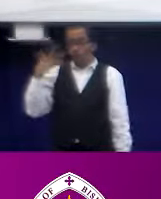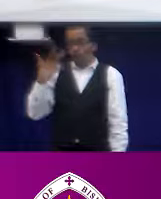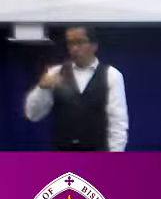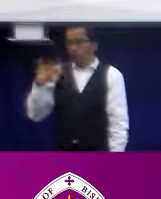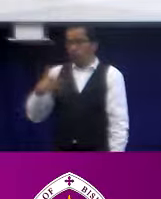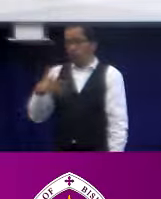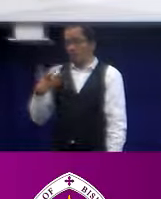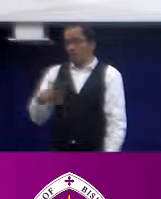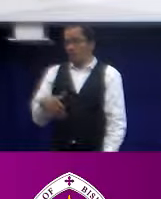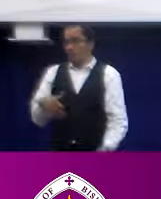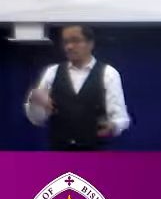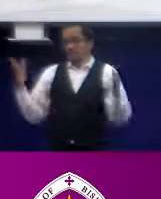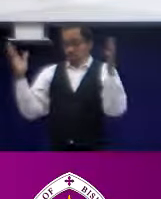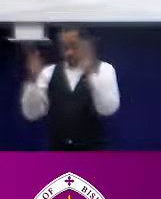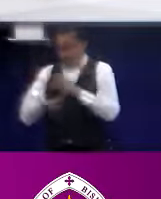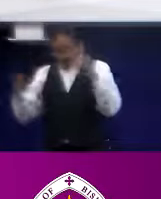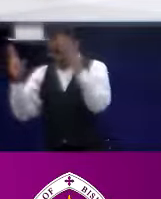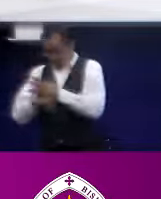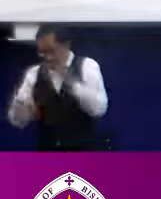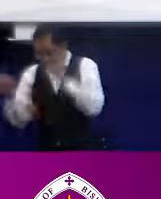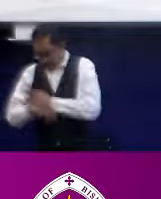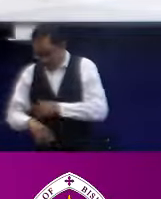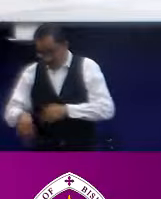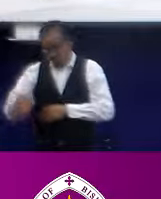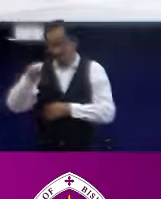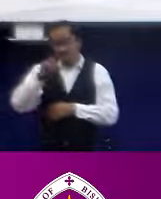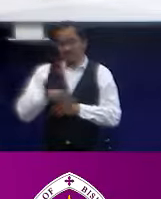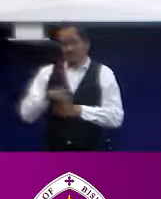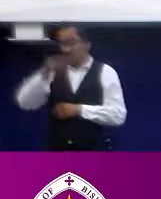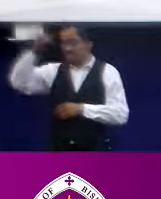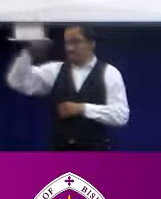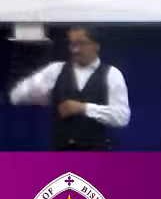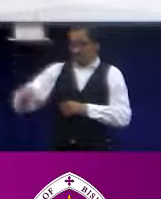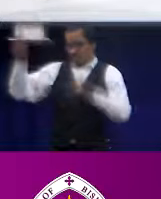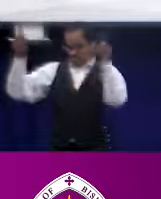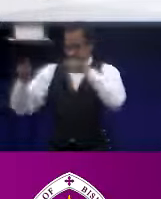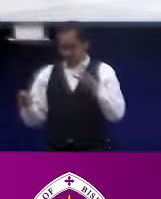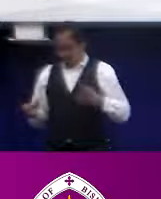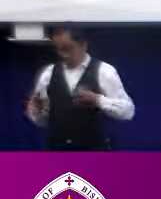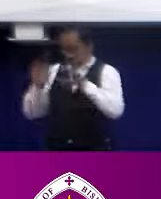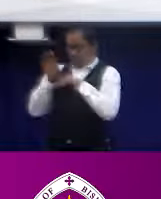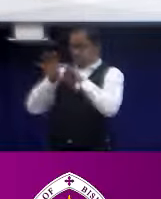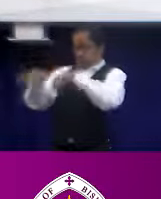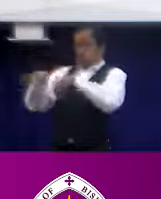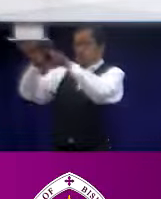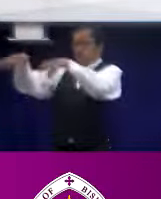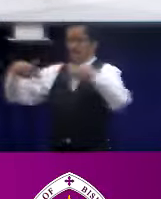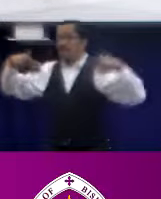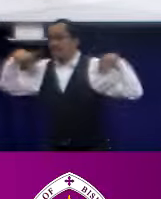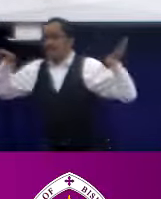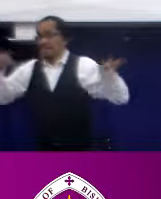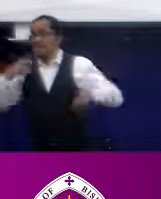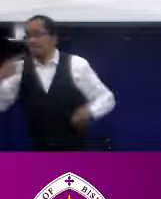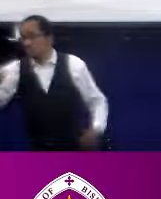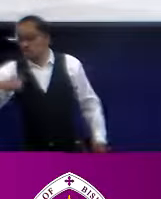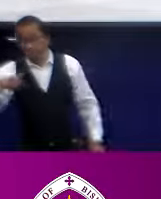In spite of the thunder, and in spite of the lightning, and in spite of the wave, that Stephen could destroy the ship, the angels told me